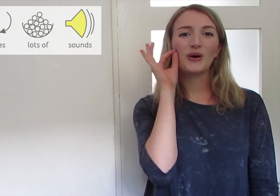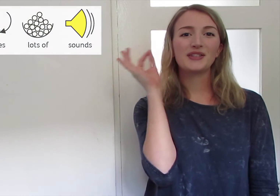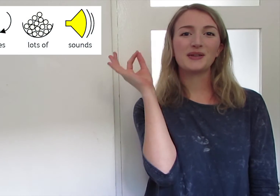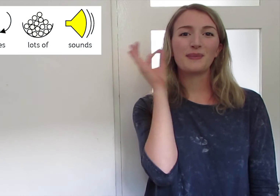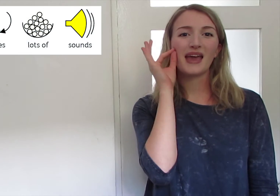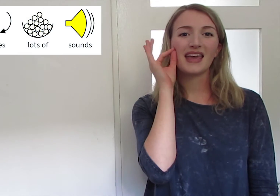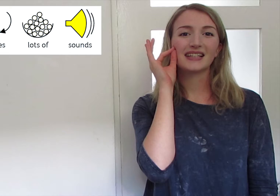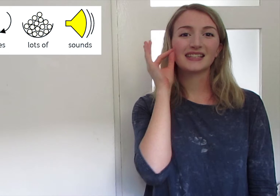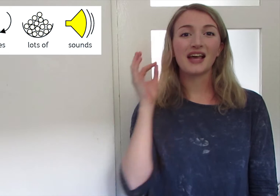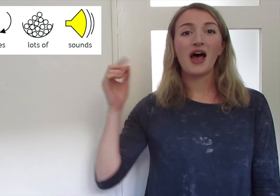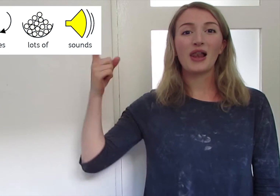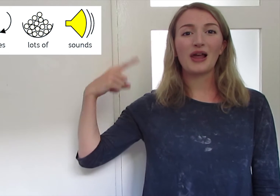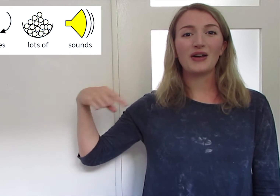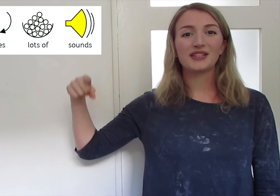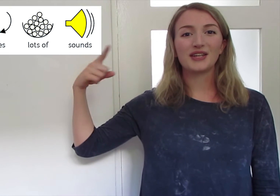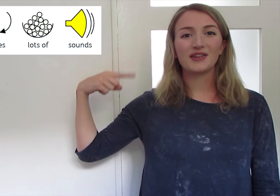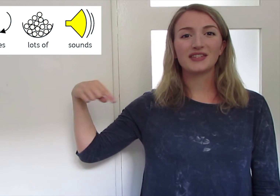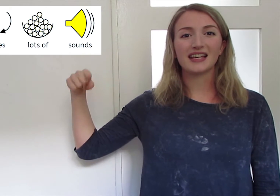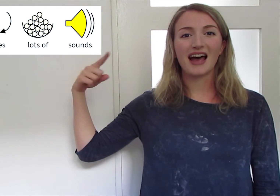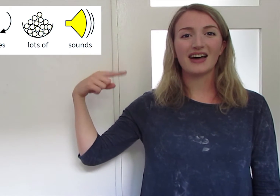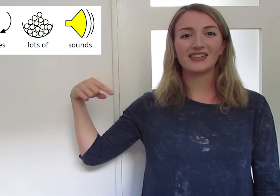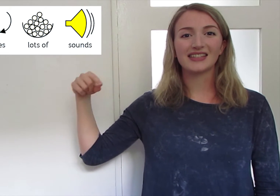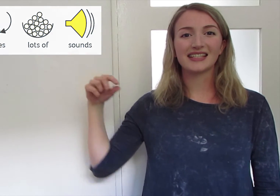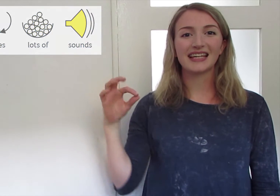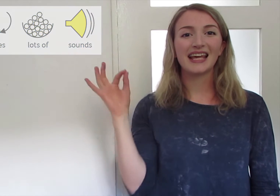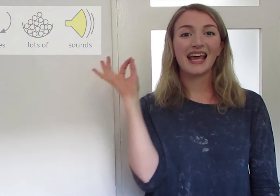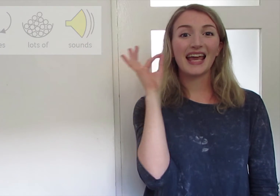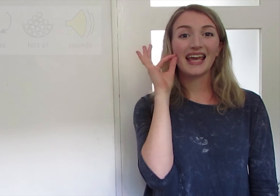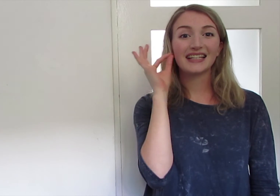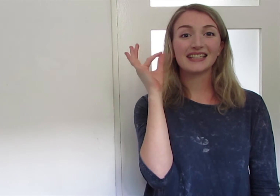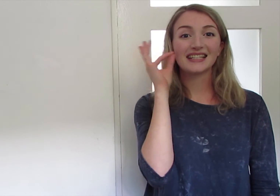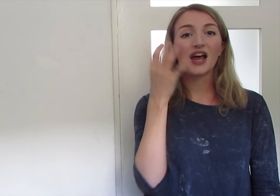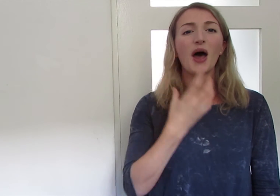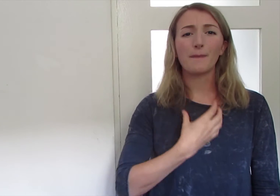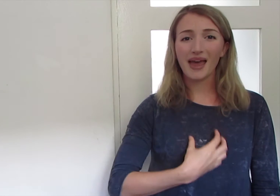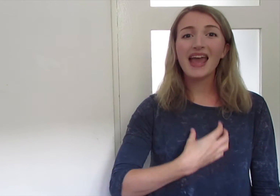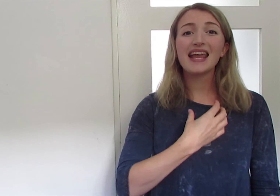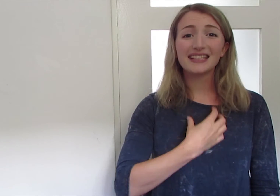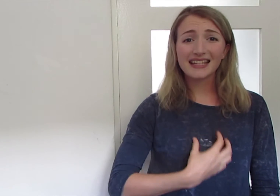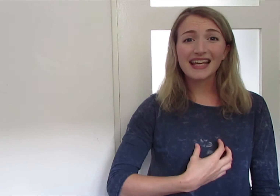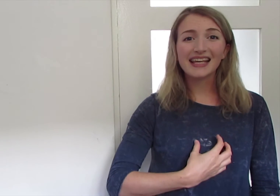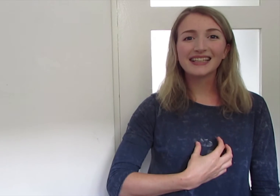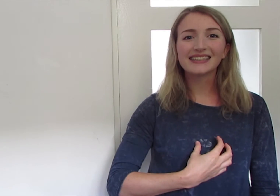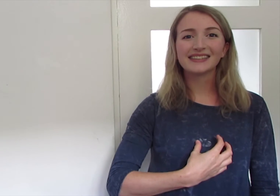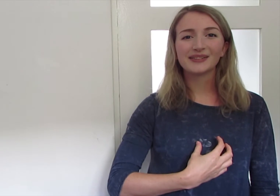Water makes lots of sounds, it's amazing.